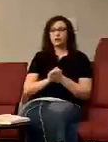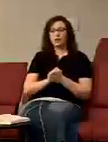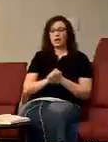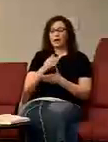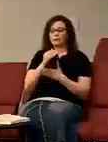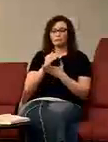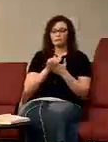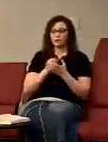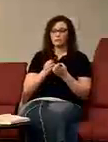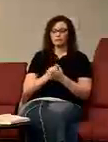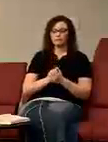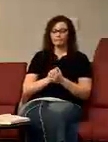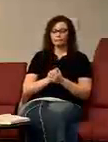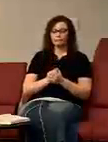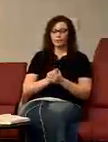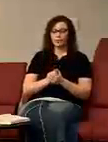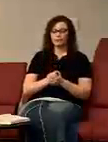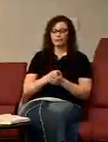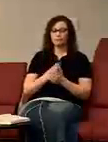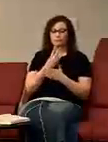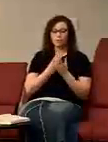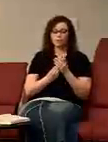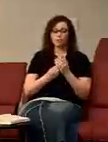traumatic thing because, well, you know, anyway.